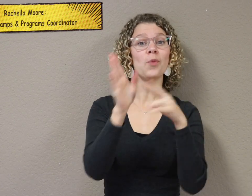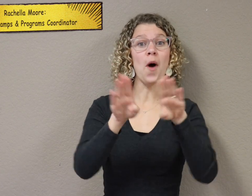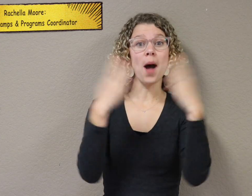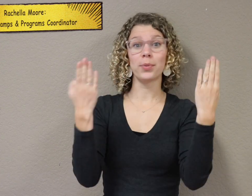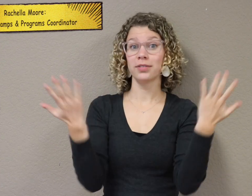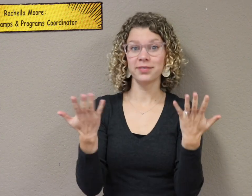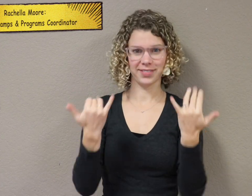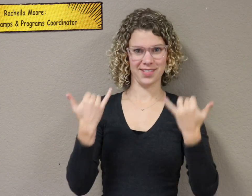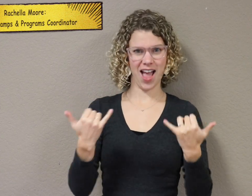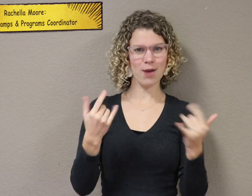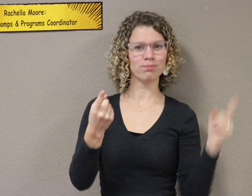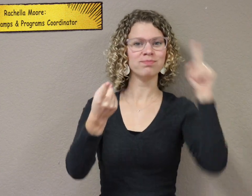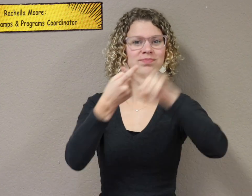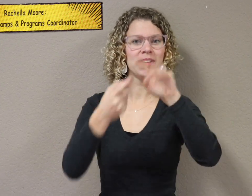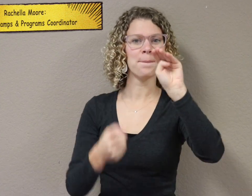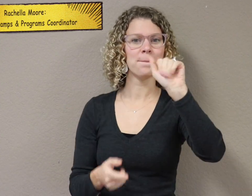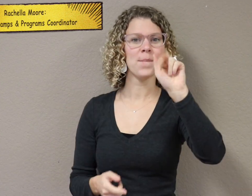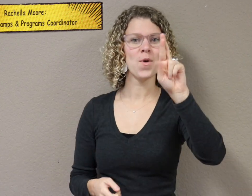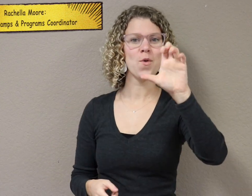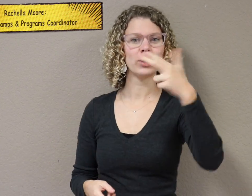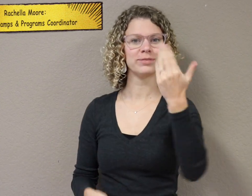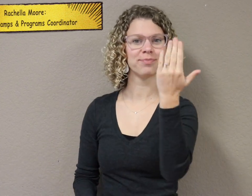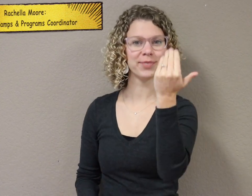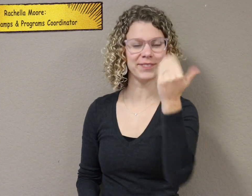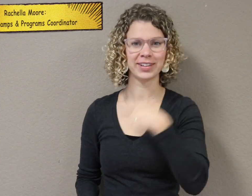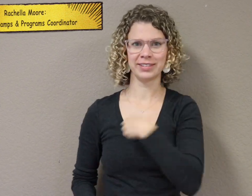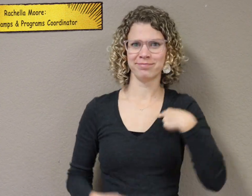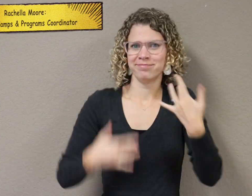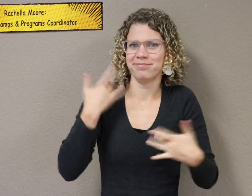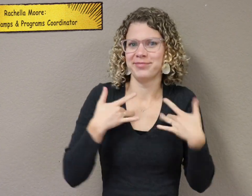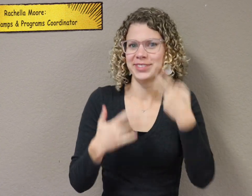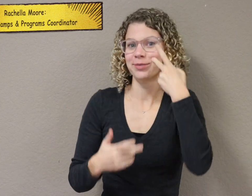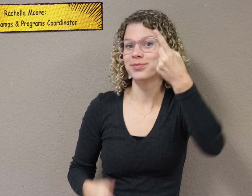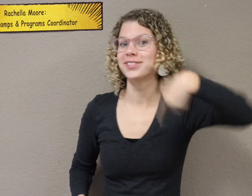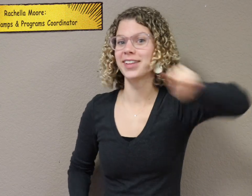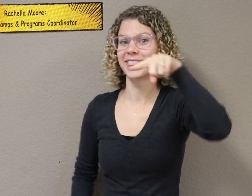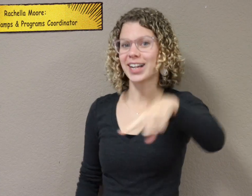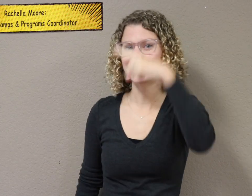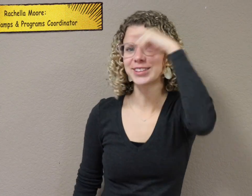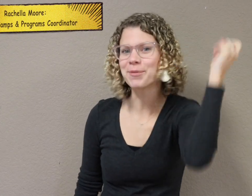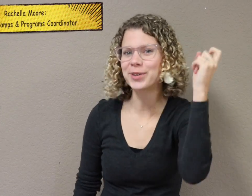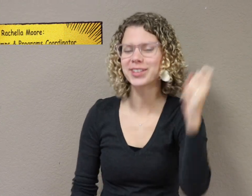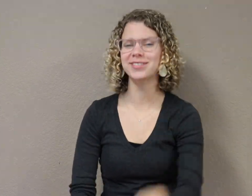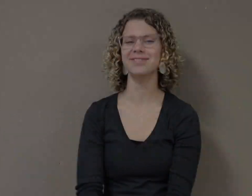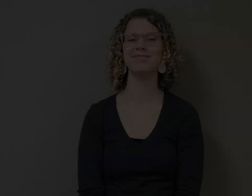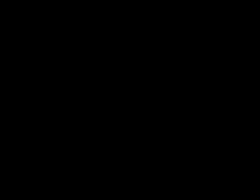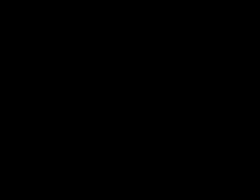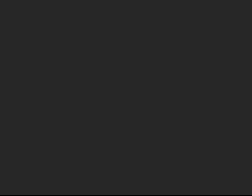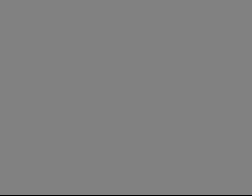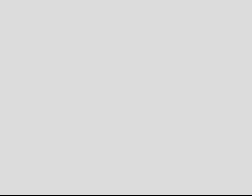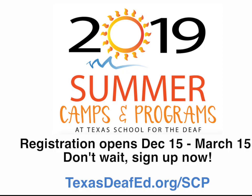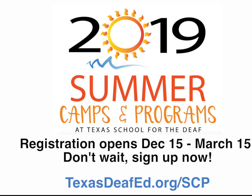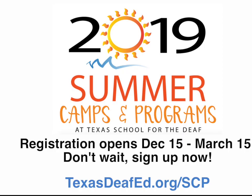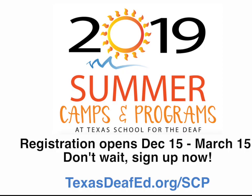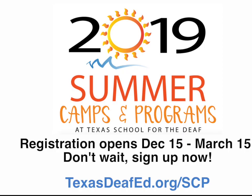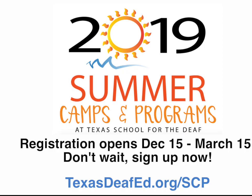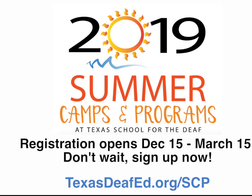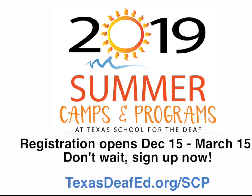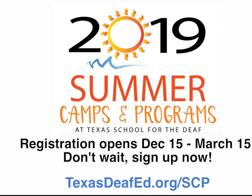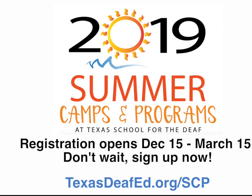Registration opens now until March the 15th, and we are excited to see all of you this summer. right theiqueerr.com.